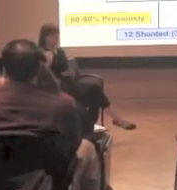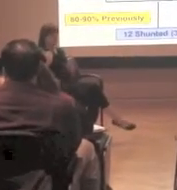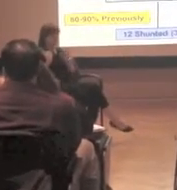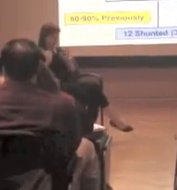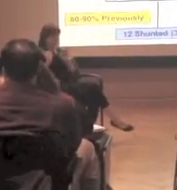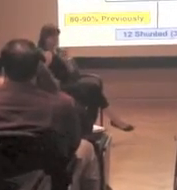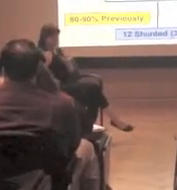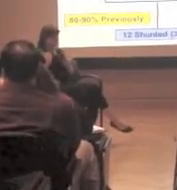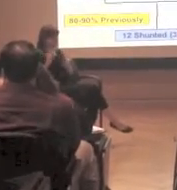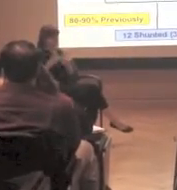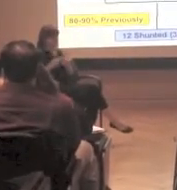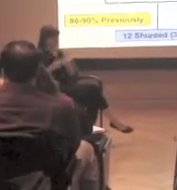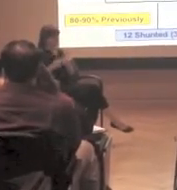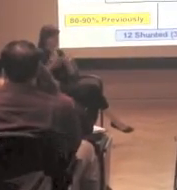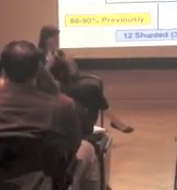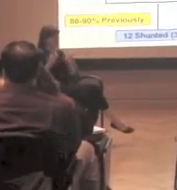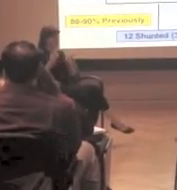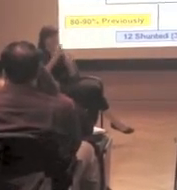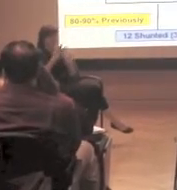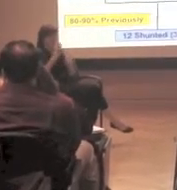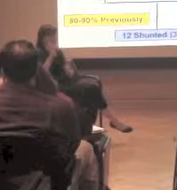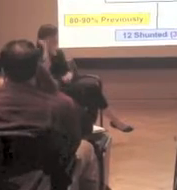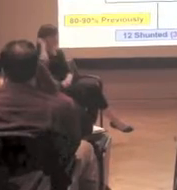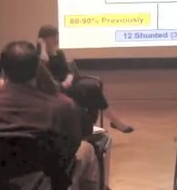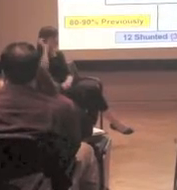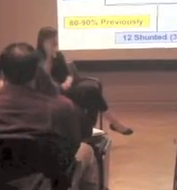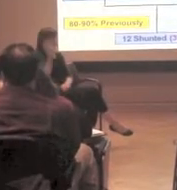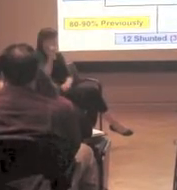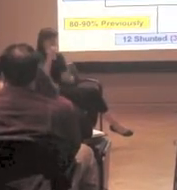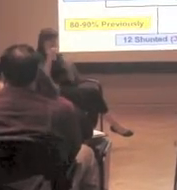That's been a bit of a failure. So once you've been shunted,